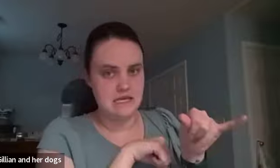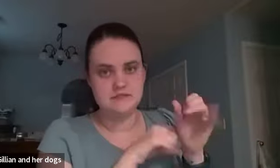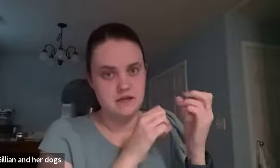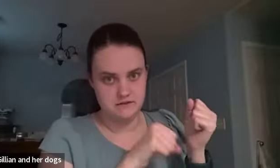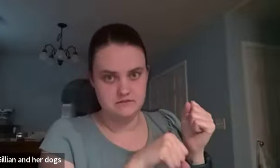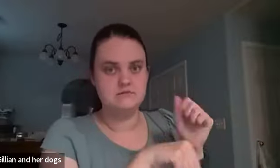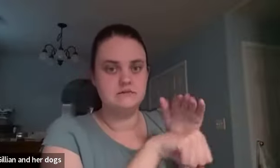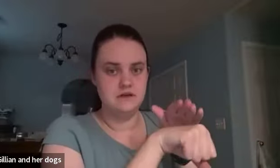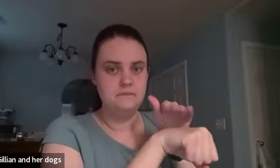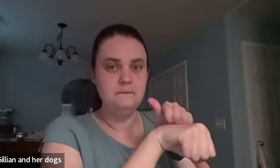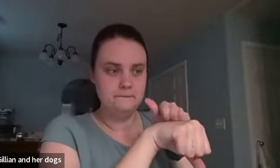same sign. Okay.